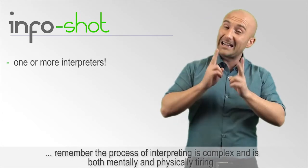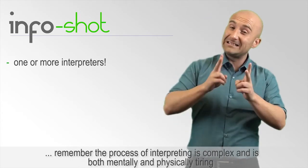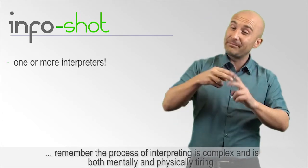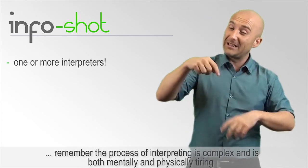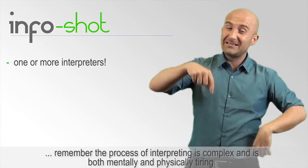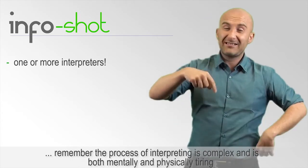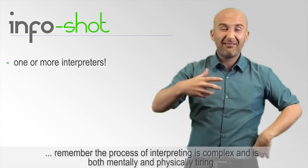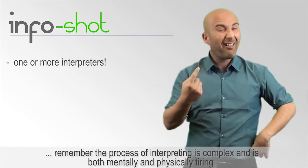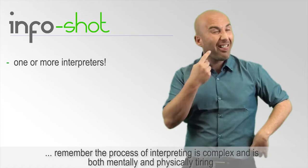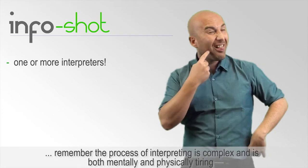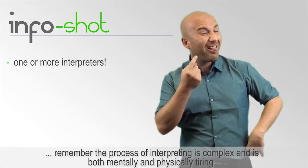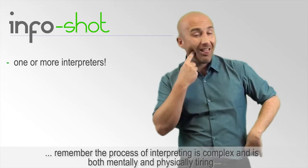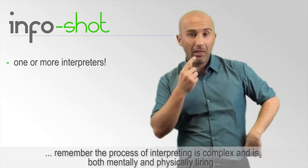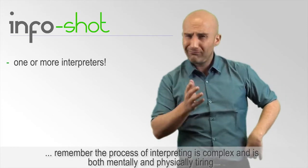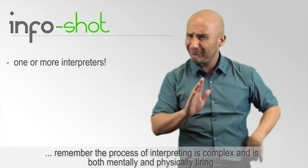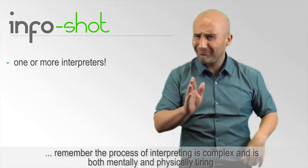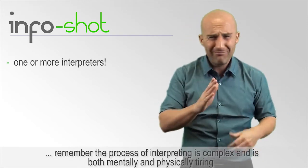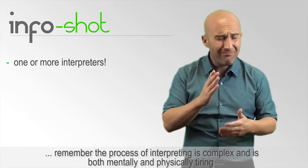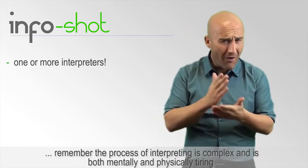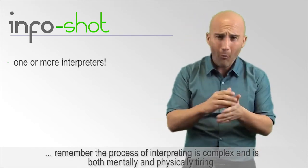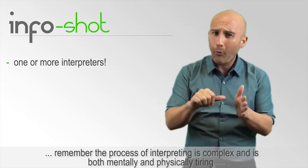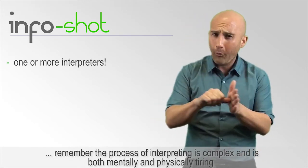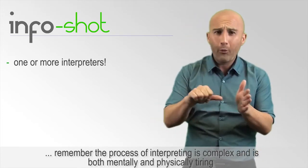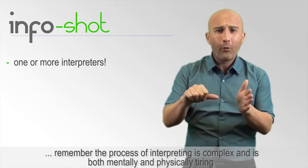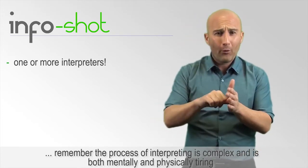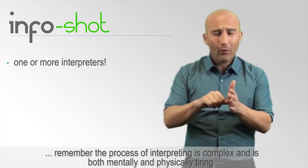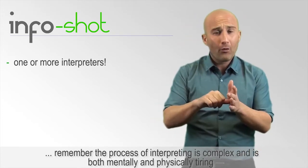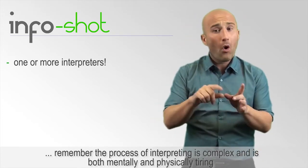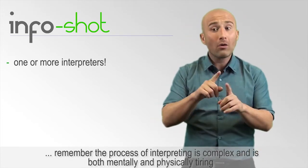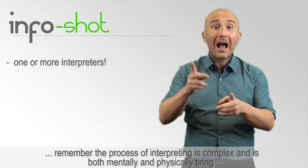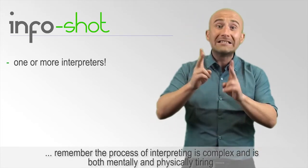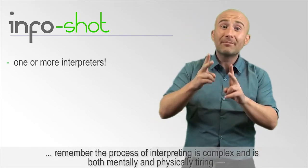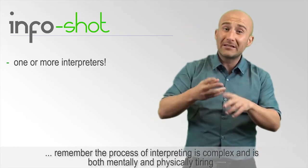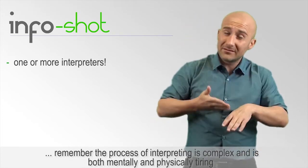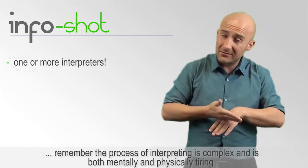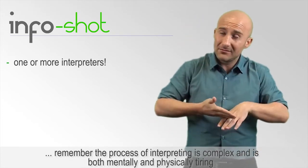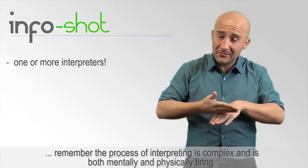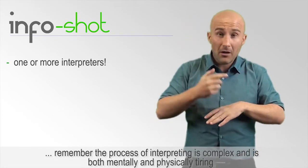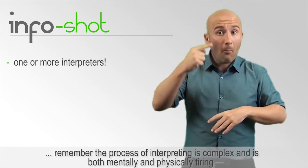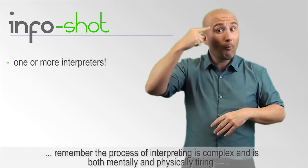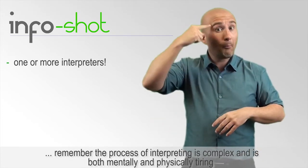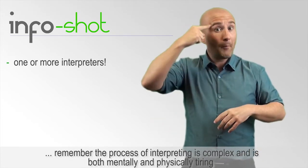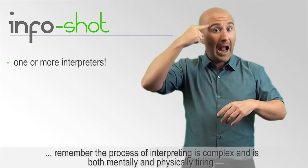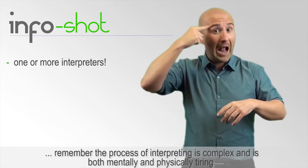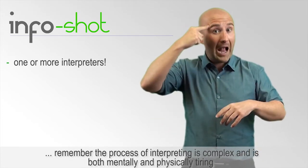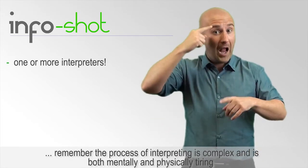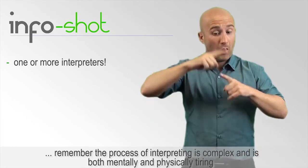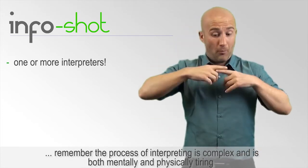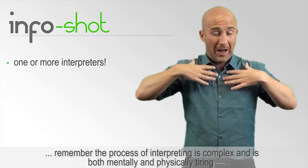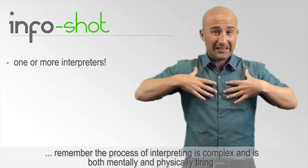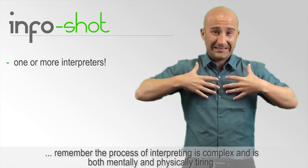Remember, the process of interpreting is complex and is both mentally and physically tiring.